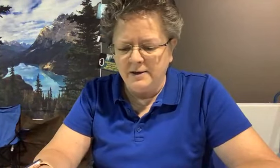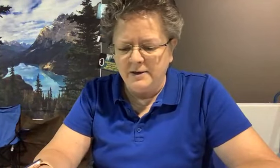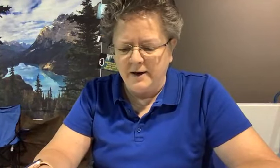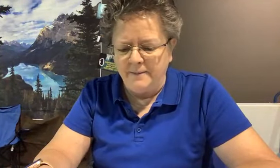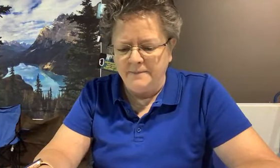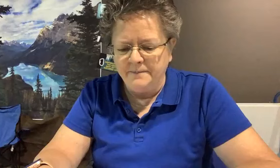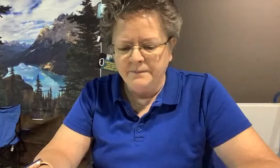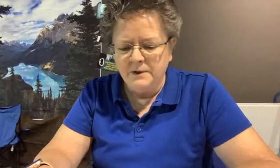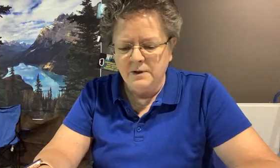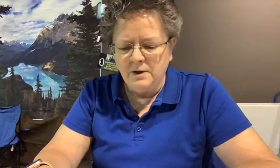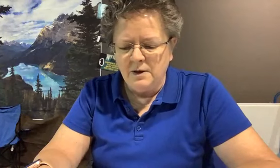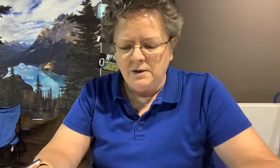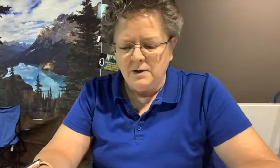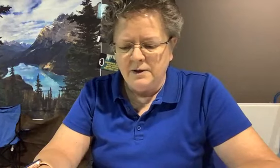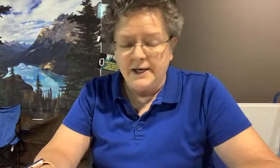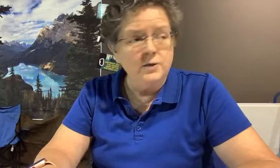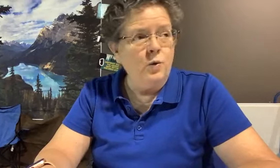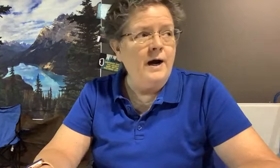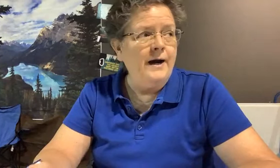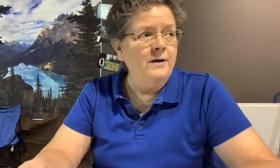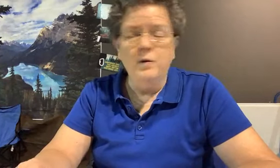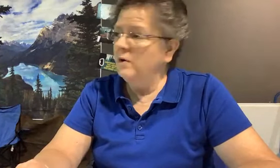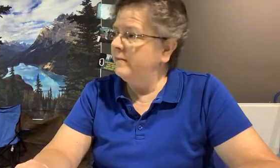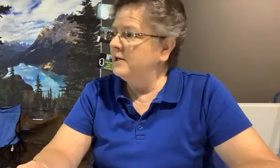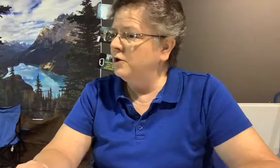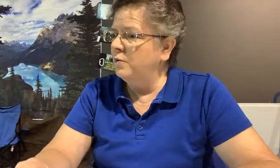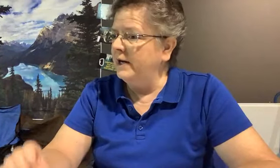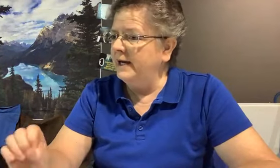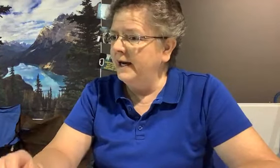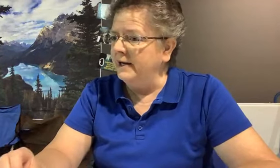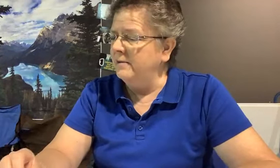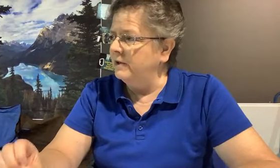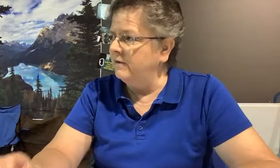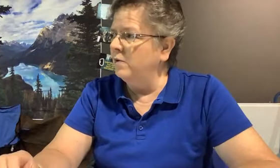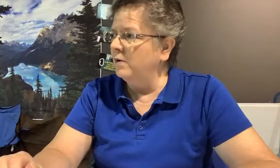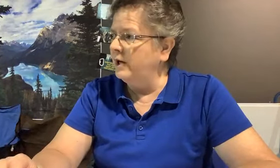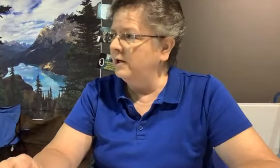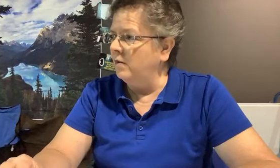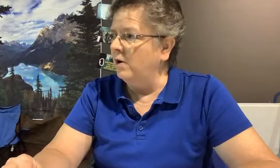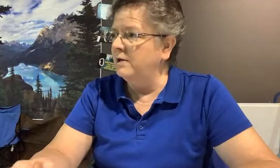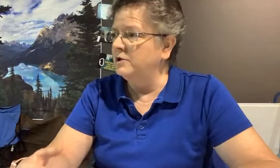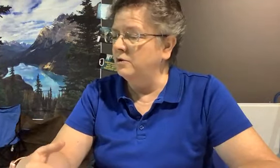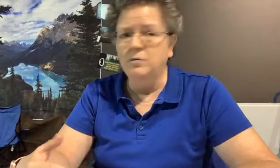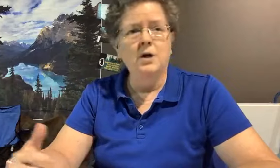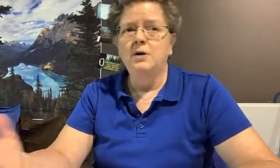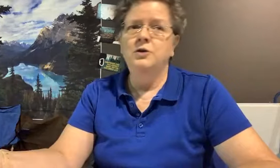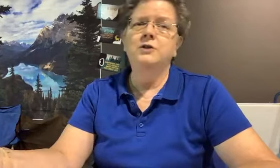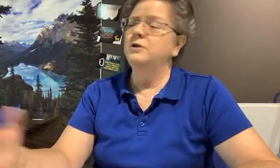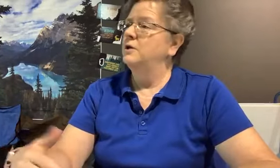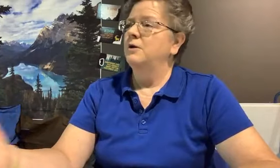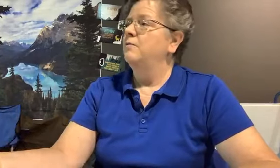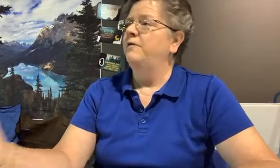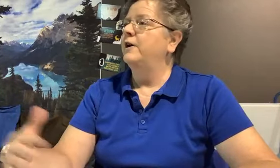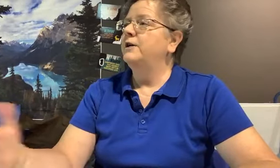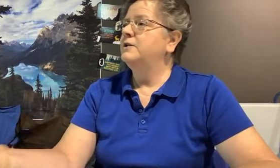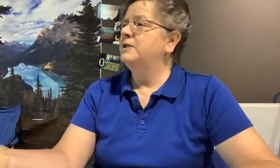And that's why we want to make sure we hit it before we go on to just various